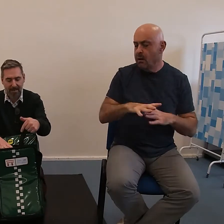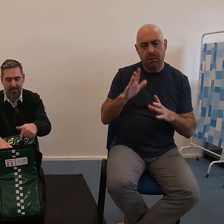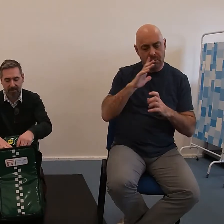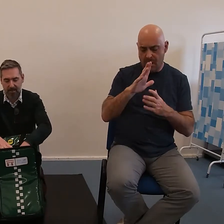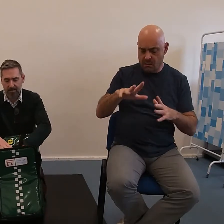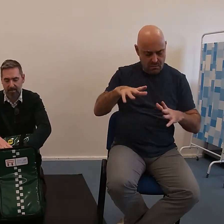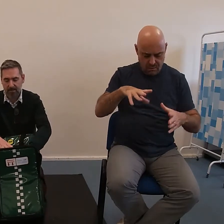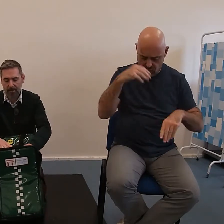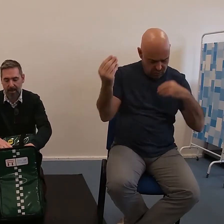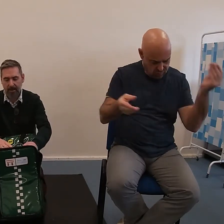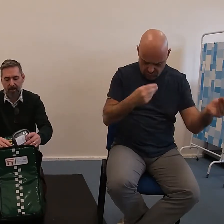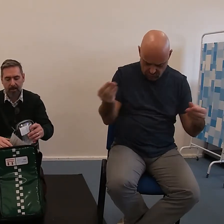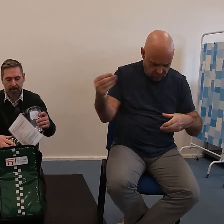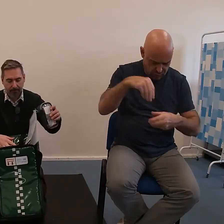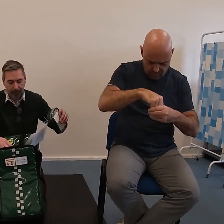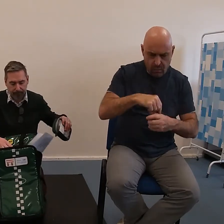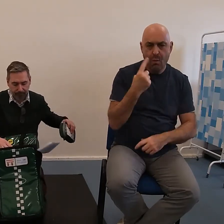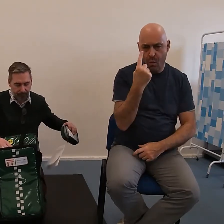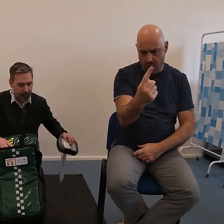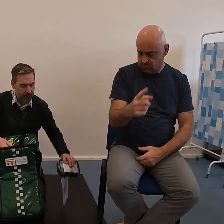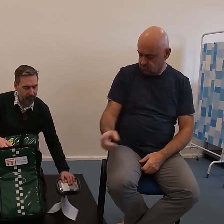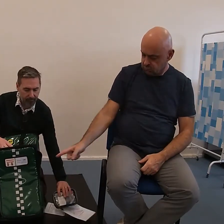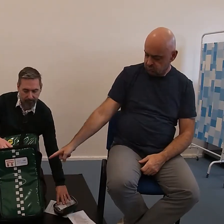been decanted into this bag.